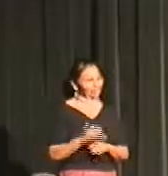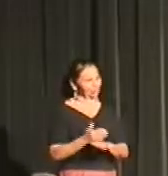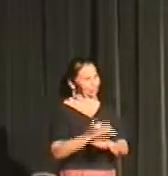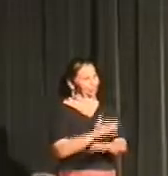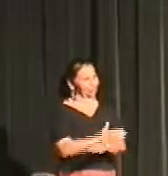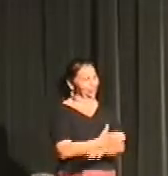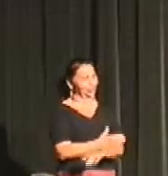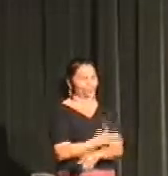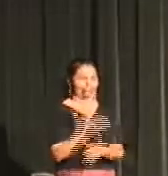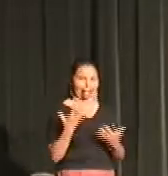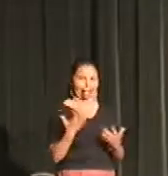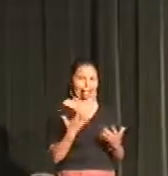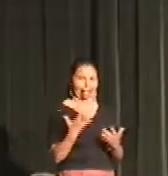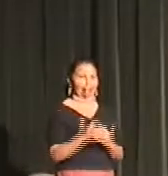Jeez, you know.